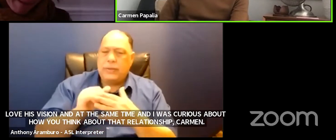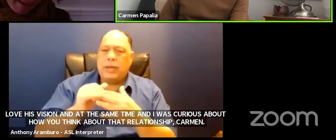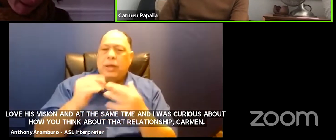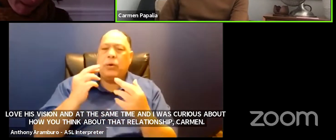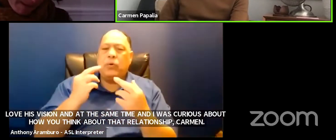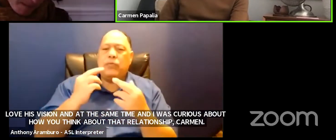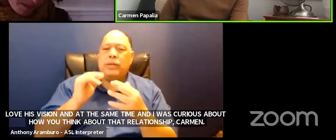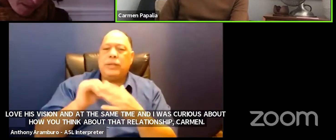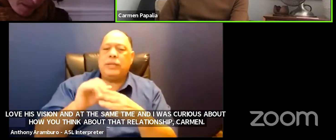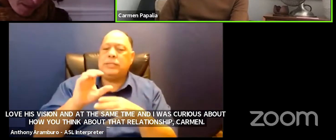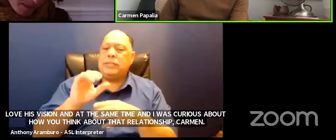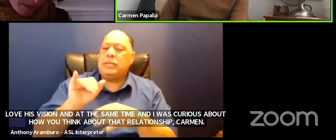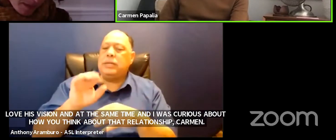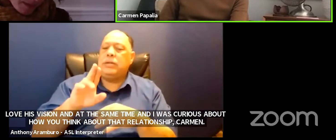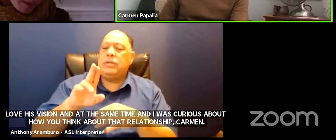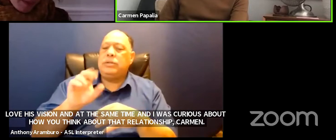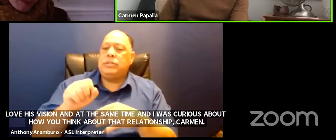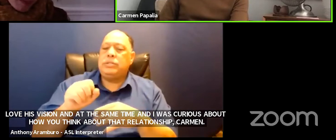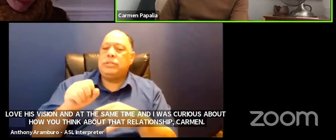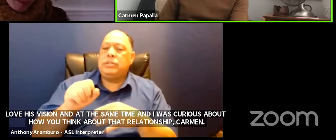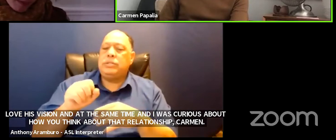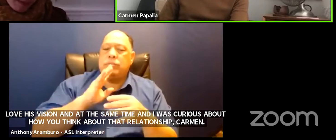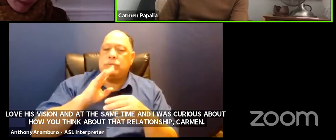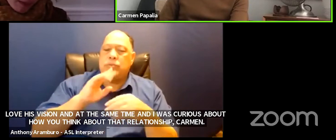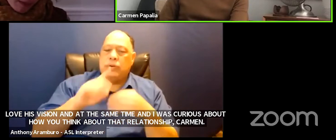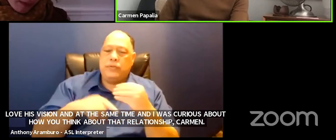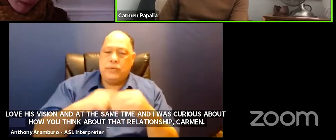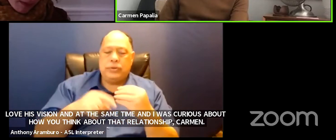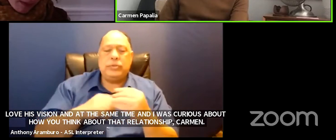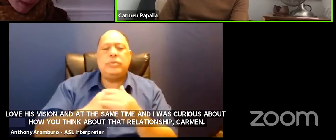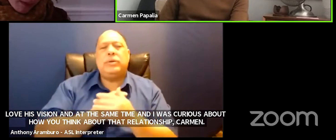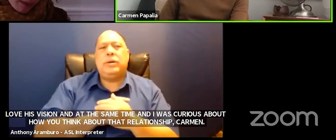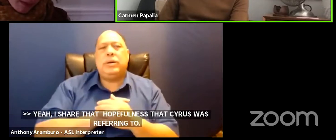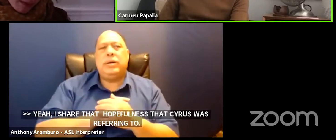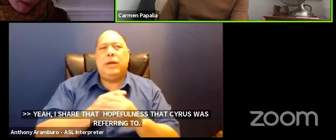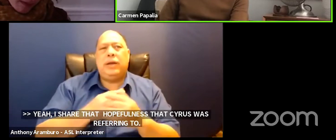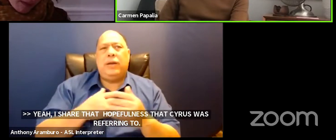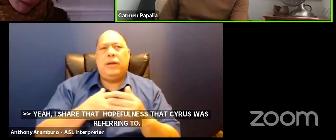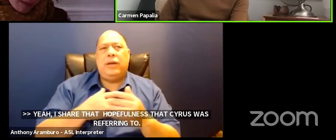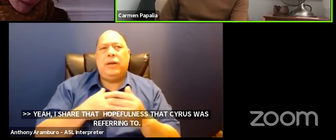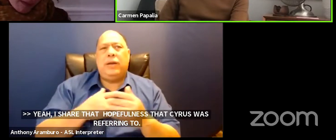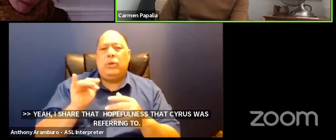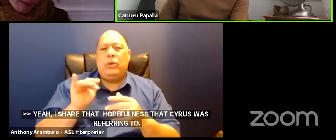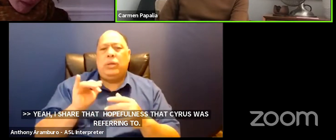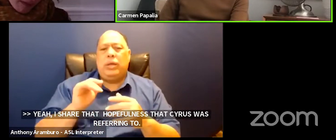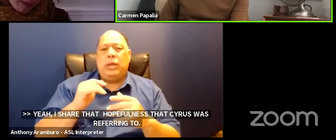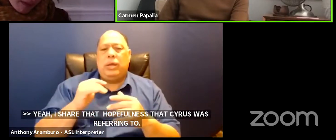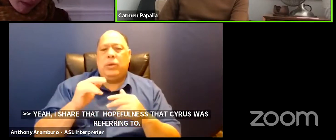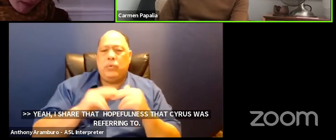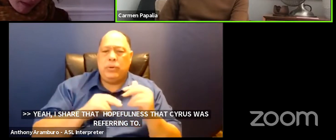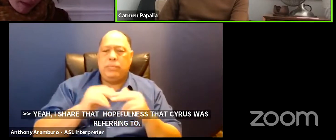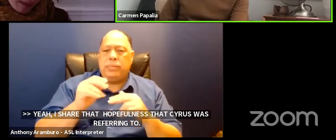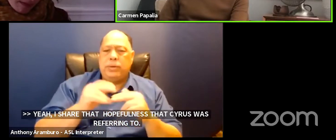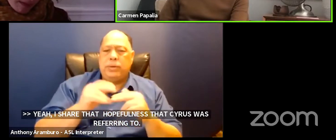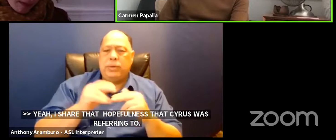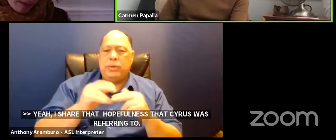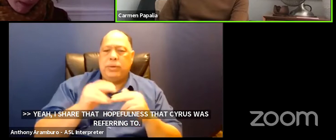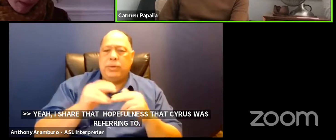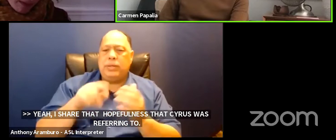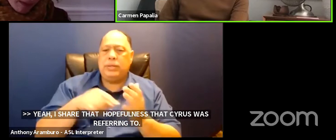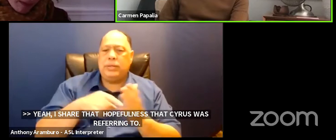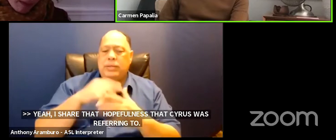was referring to. Like I feel like, you know, we're building with these kinds of